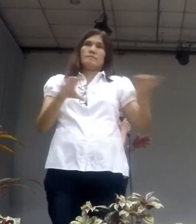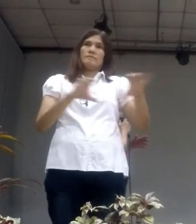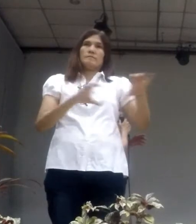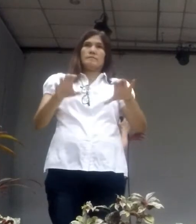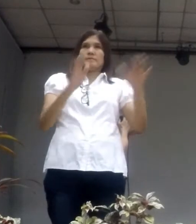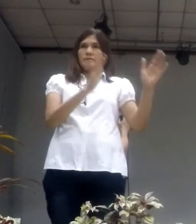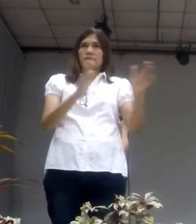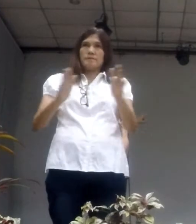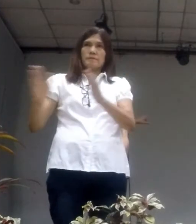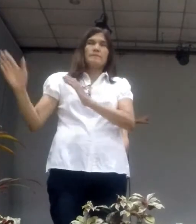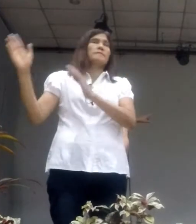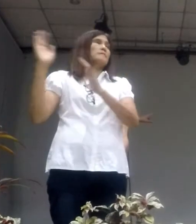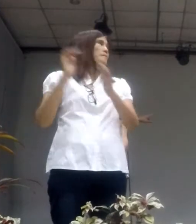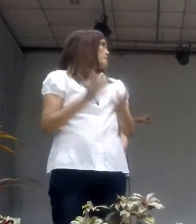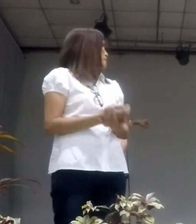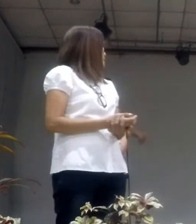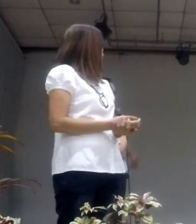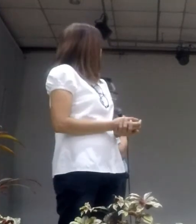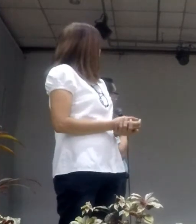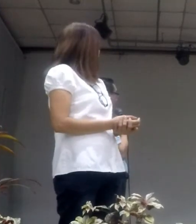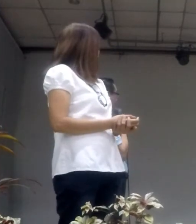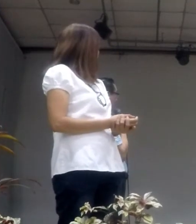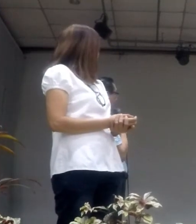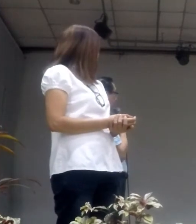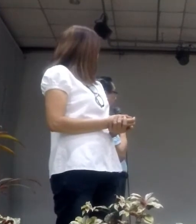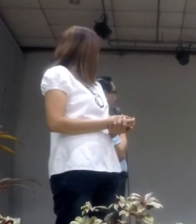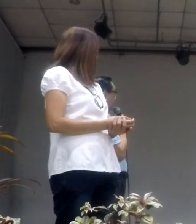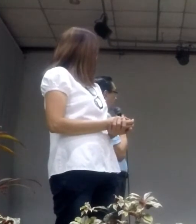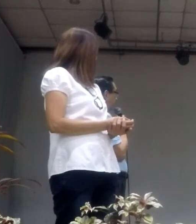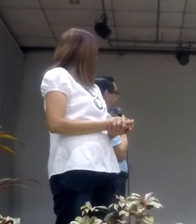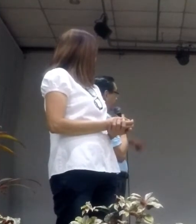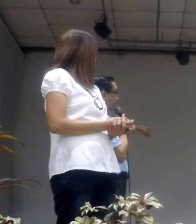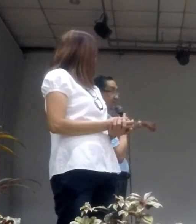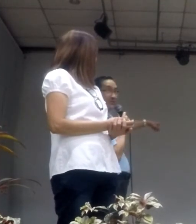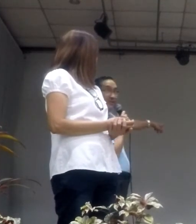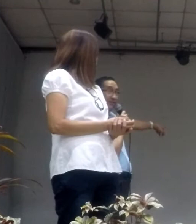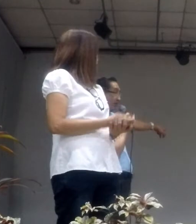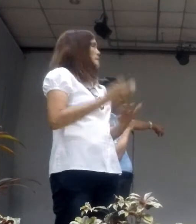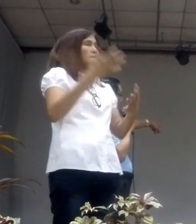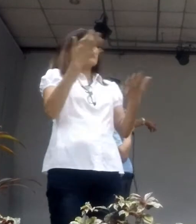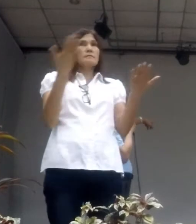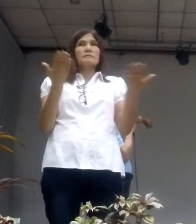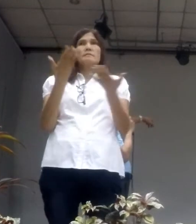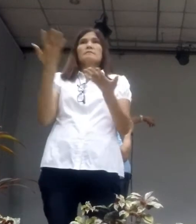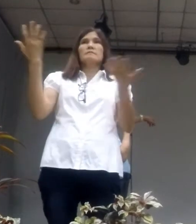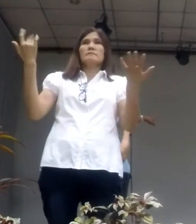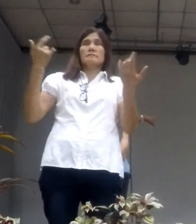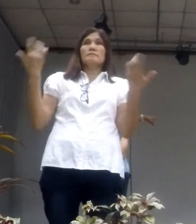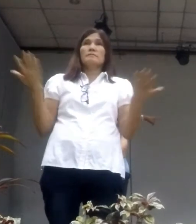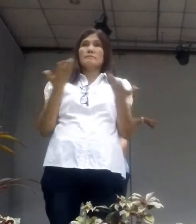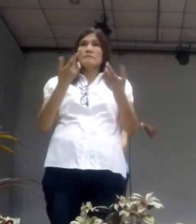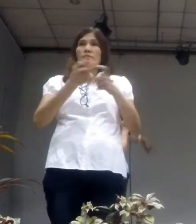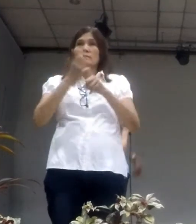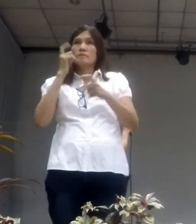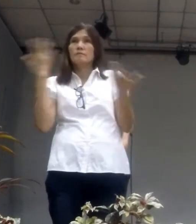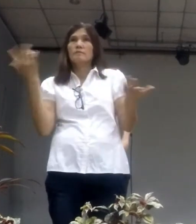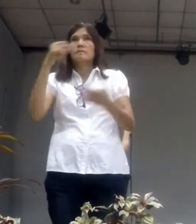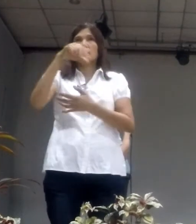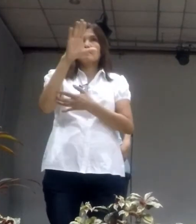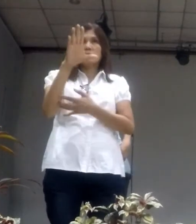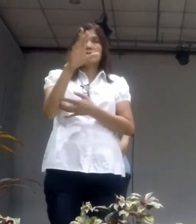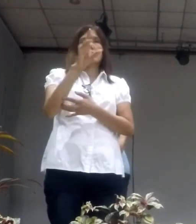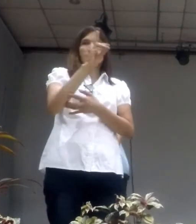expert, and Mrs. Maria Lizelle Apo of the City Hall Disaster Risk